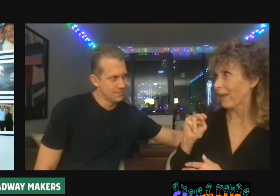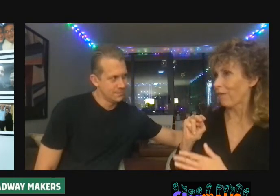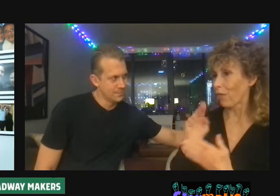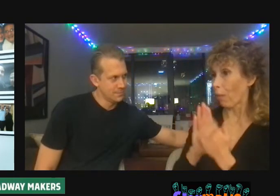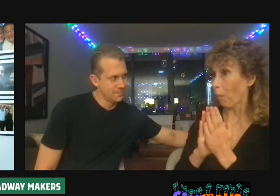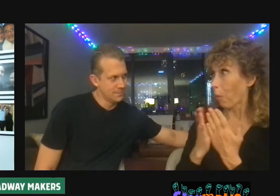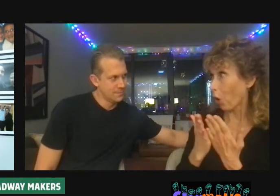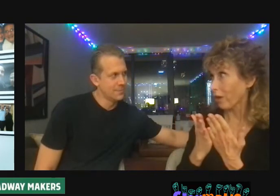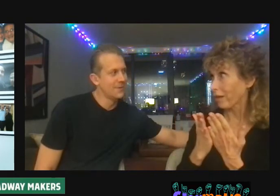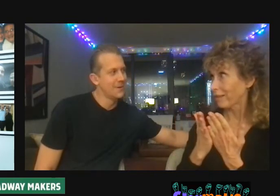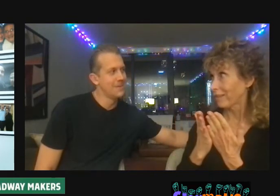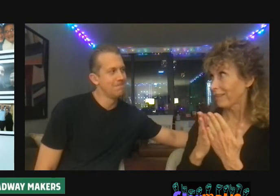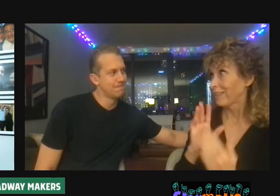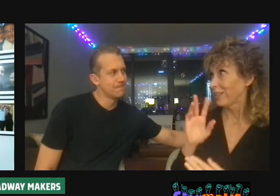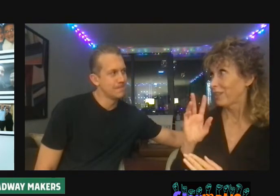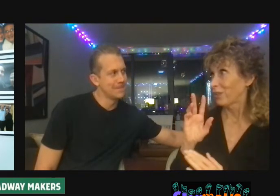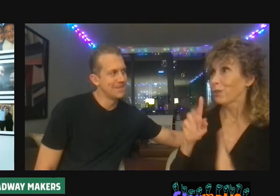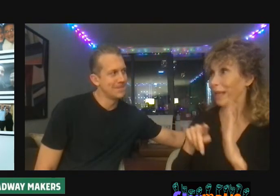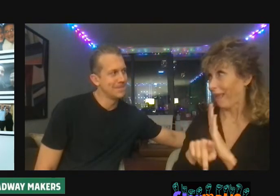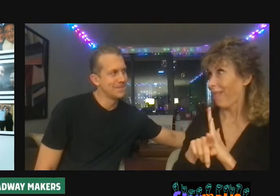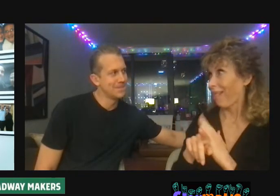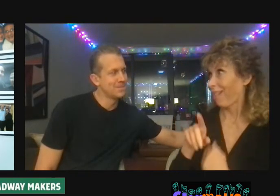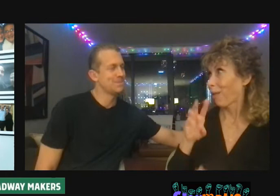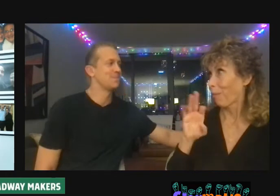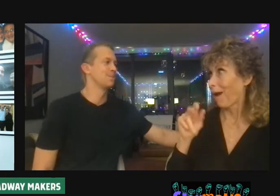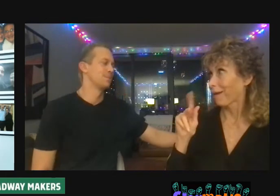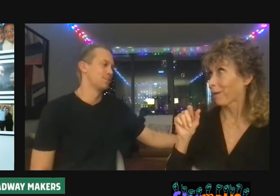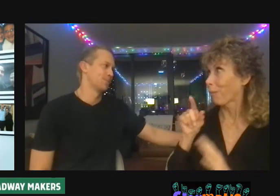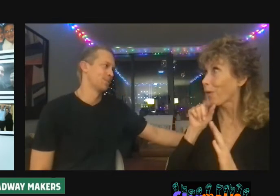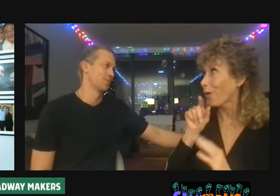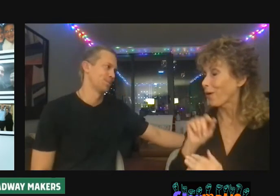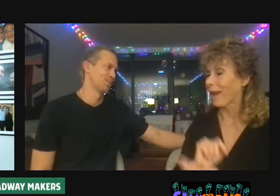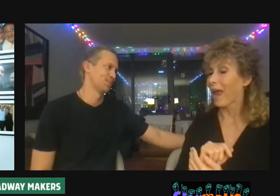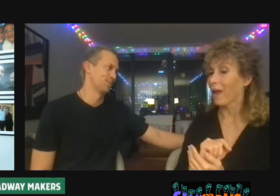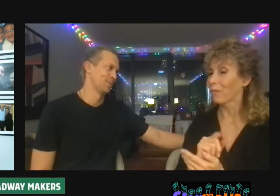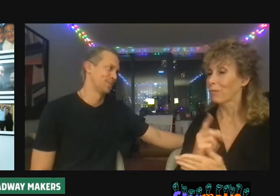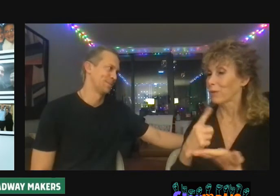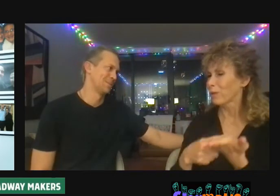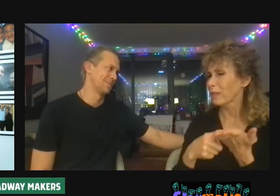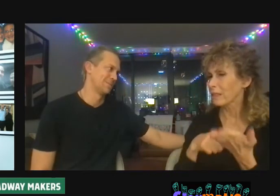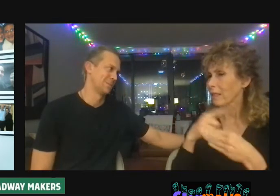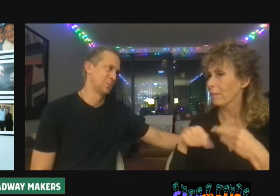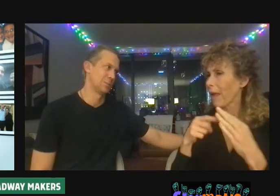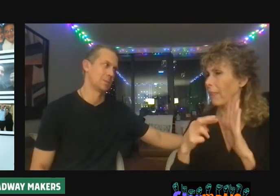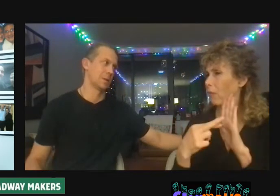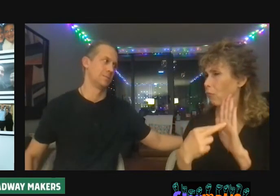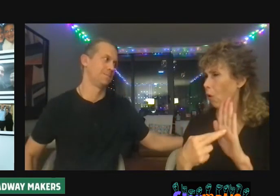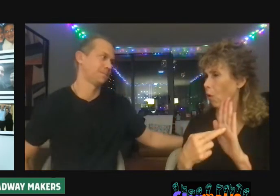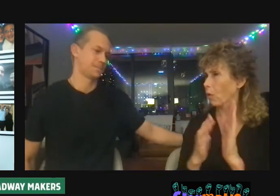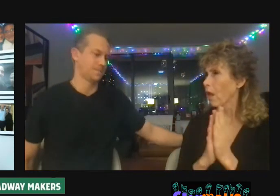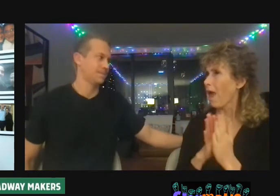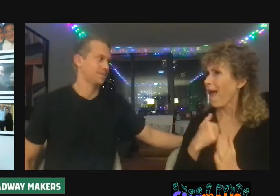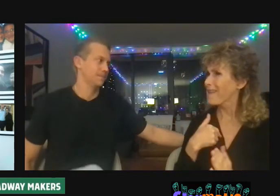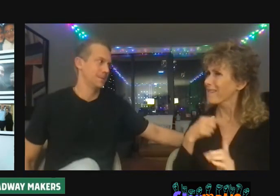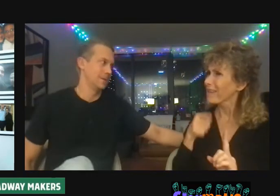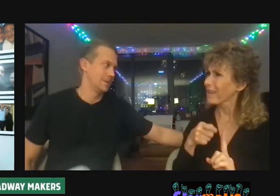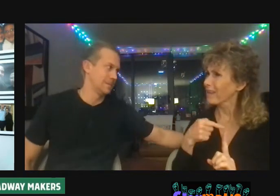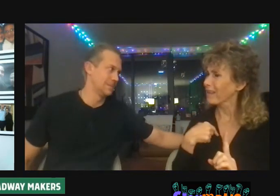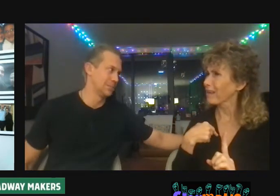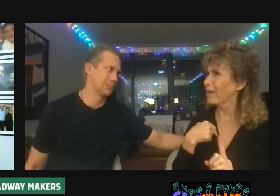talking about you portraying this role in the play, and he loved that